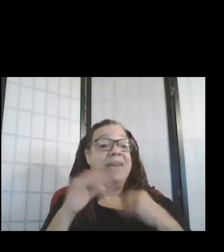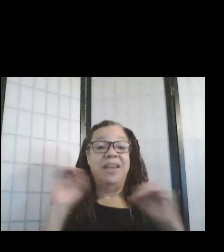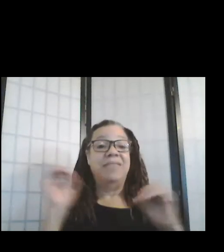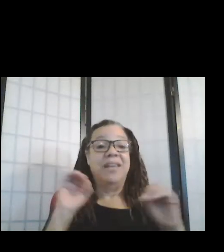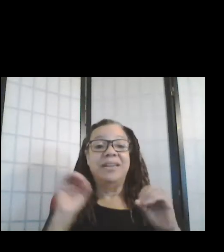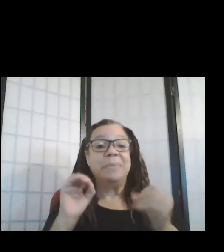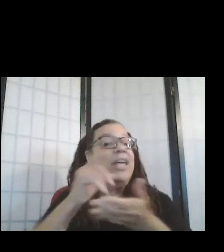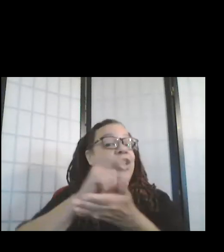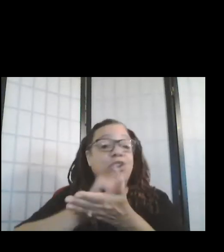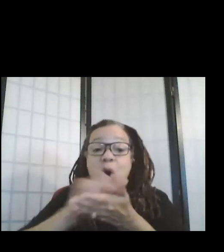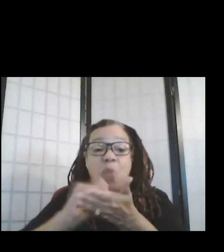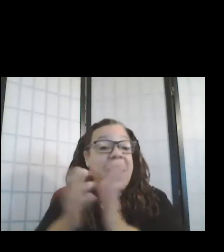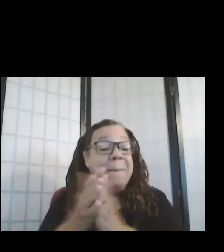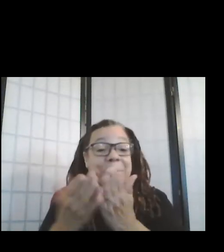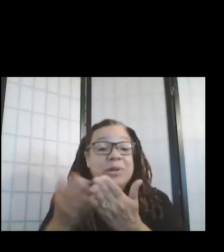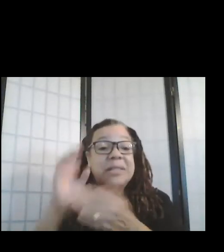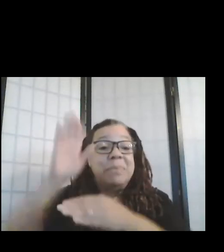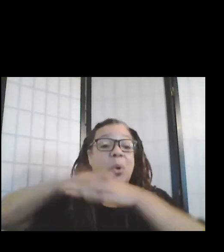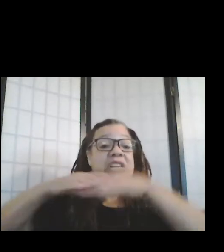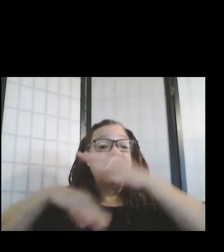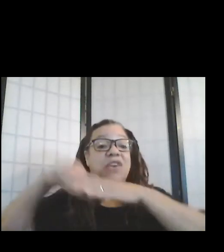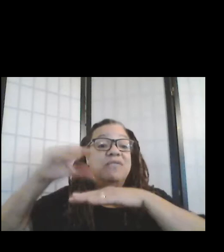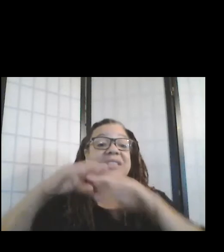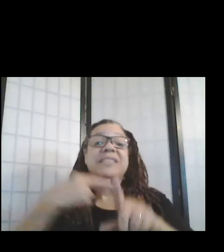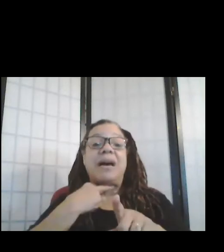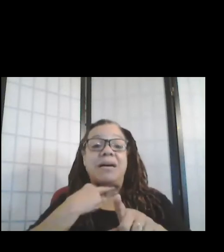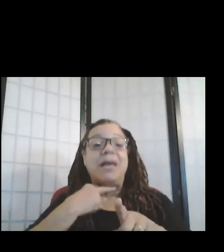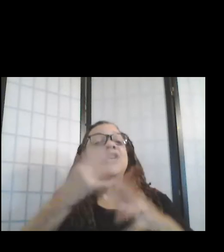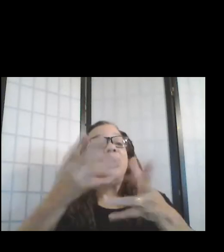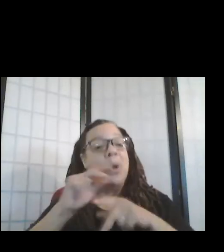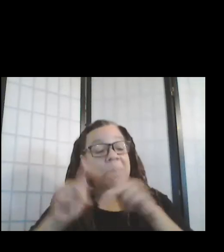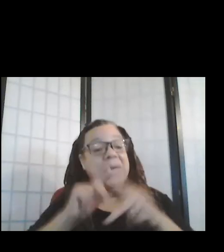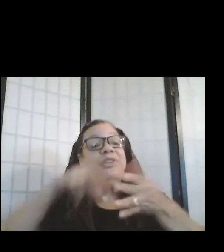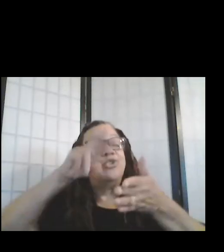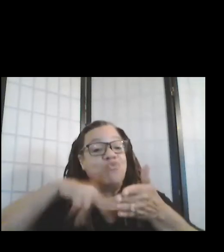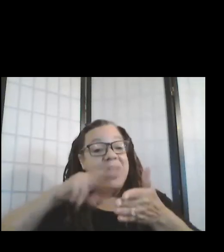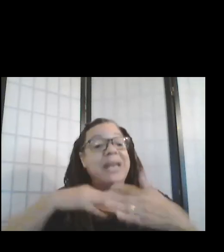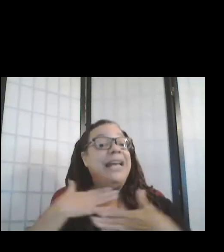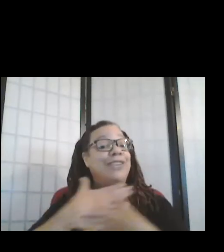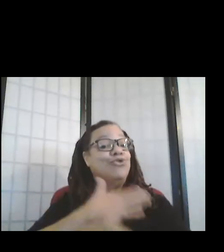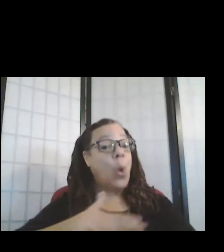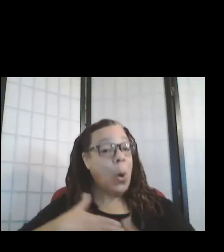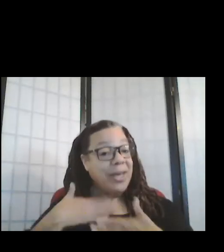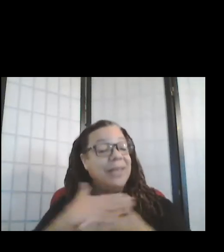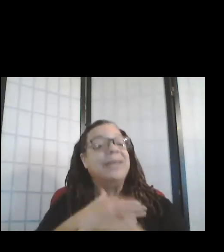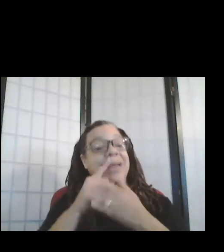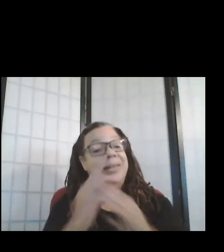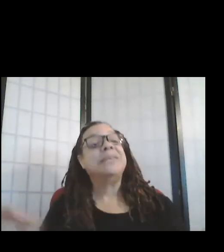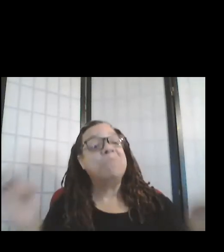have them up on a shelf. You write them for people to digest, Yeah. you know, and it's Mhm. important.